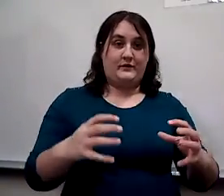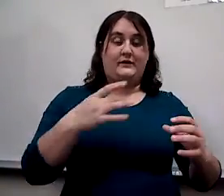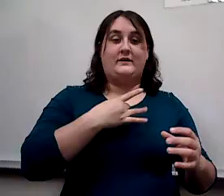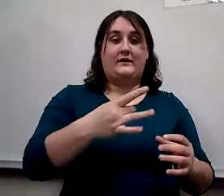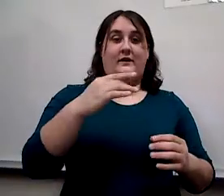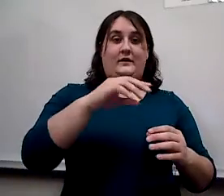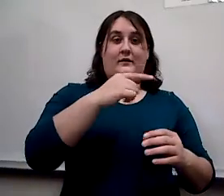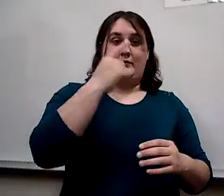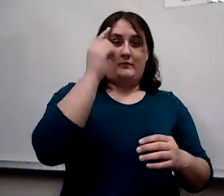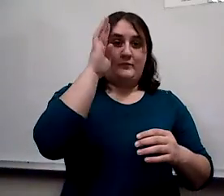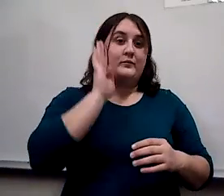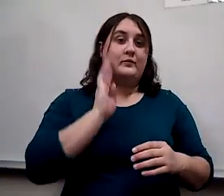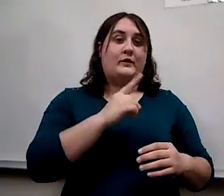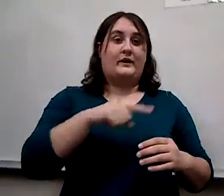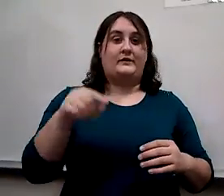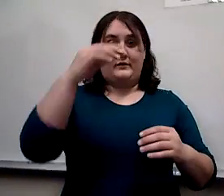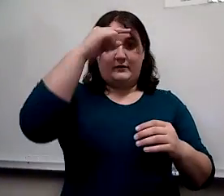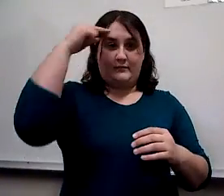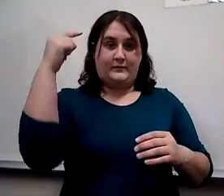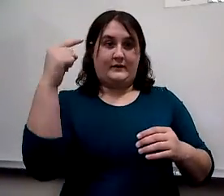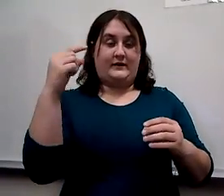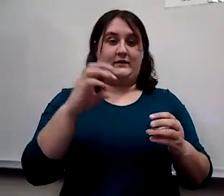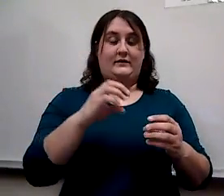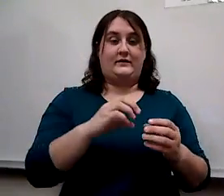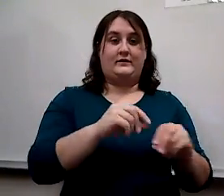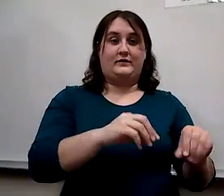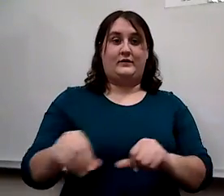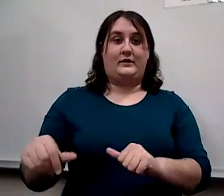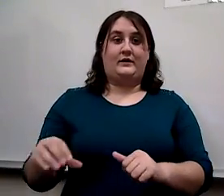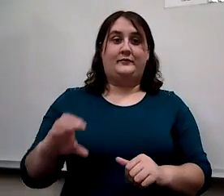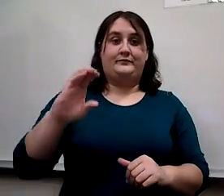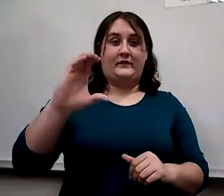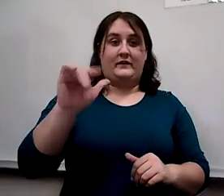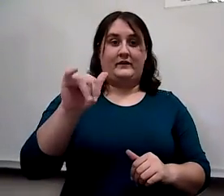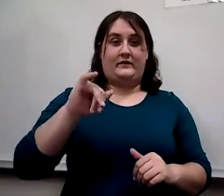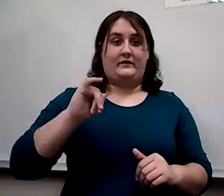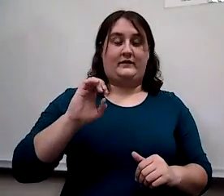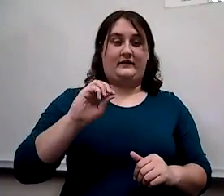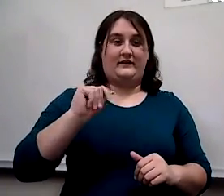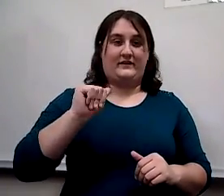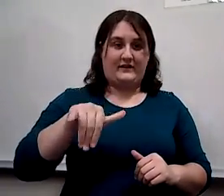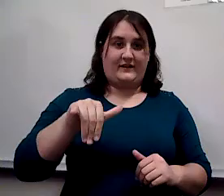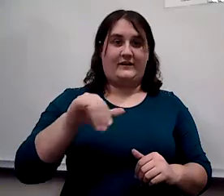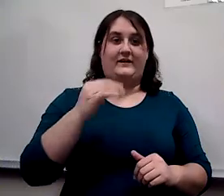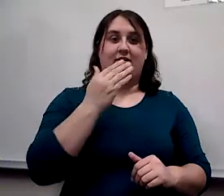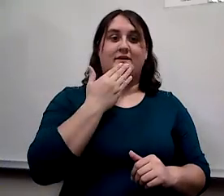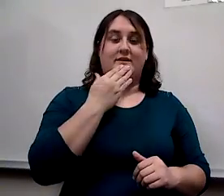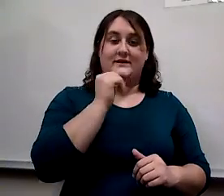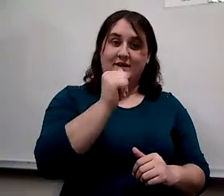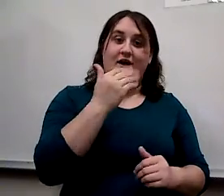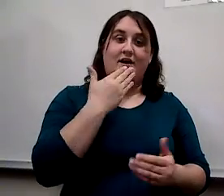soil. Clay soil is not very advisable because it becomes compacted easily and the roots of the